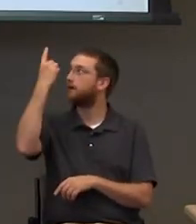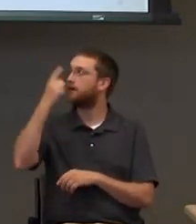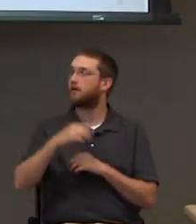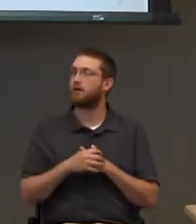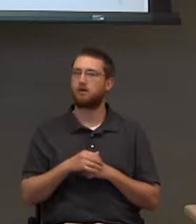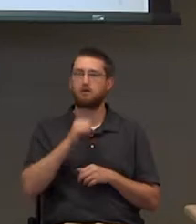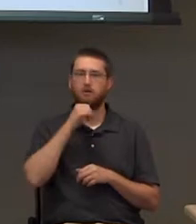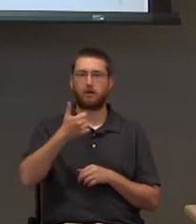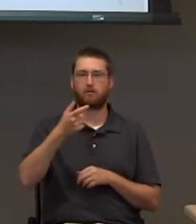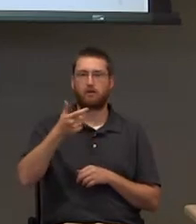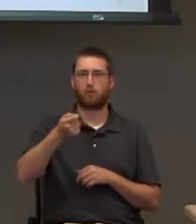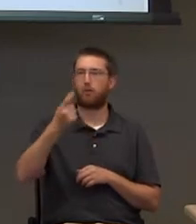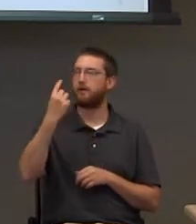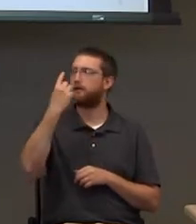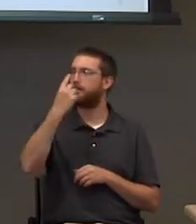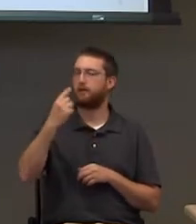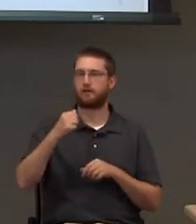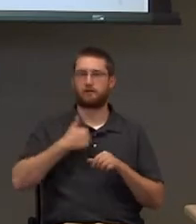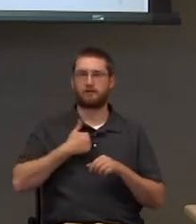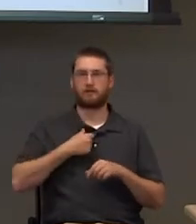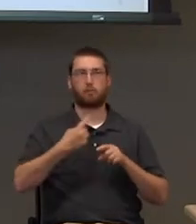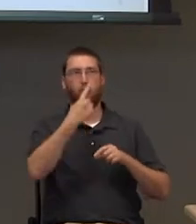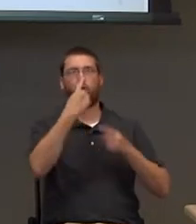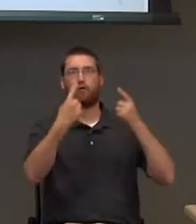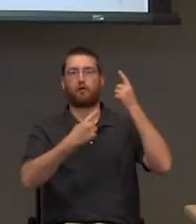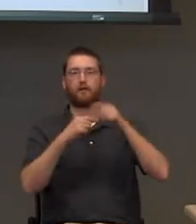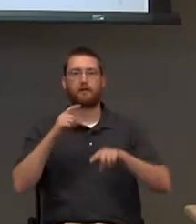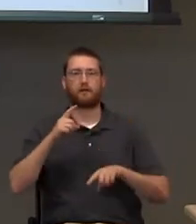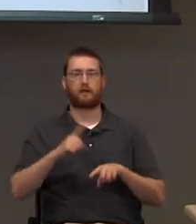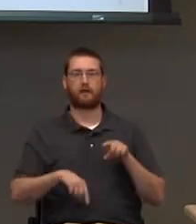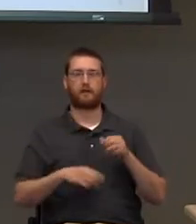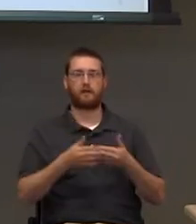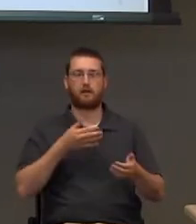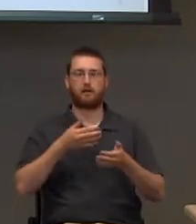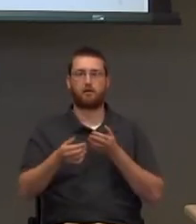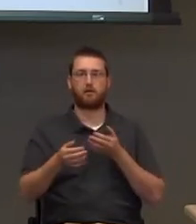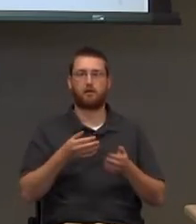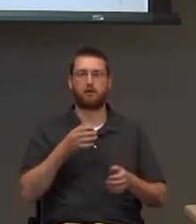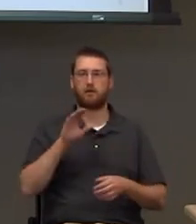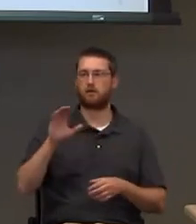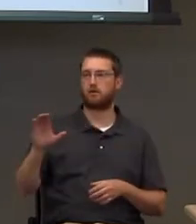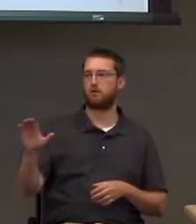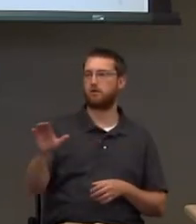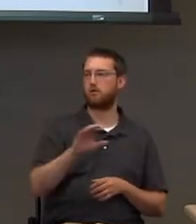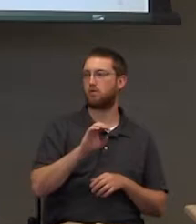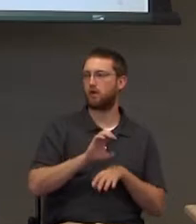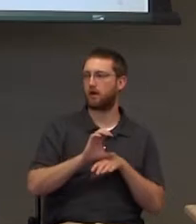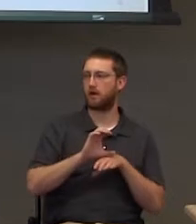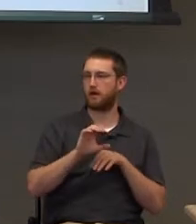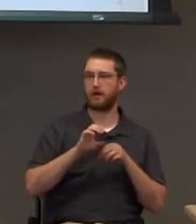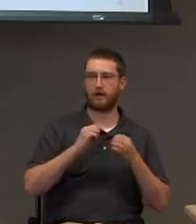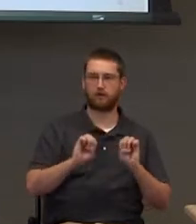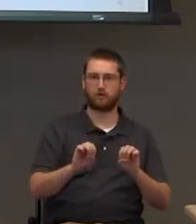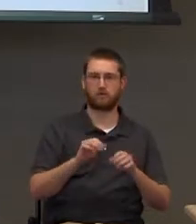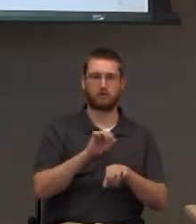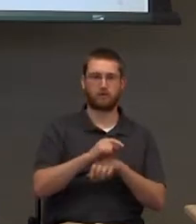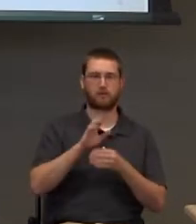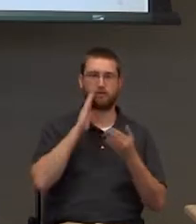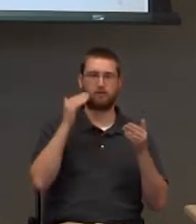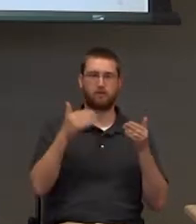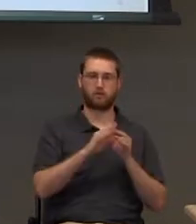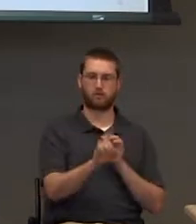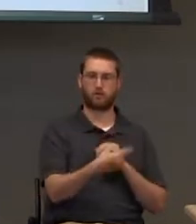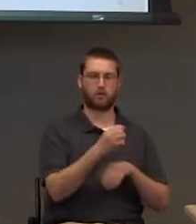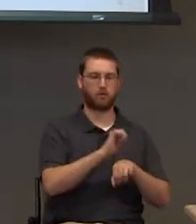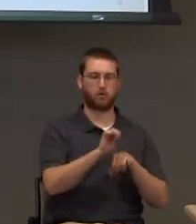have a laser pointer, in fact, even if I do it, I can't point to it, but is your ED efforts in this should be focused squarely on workforce.